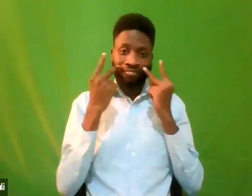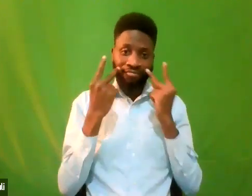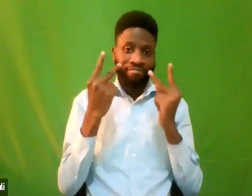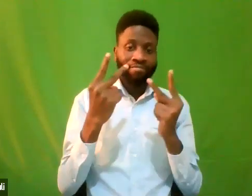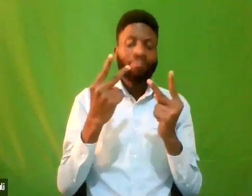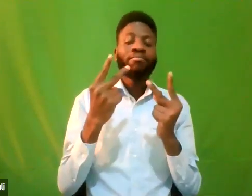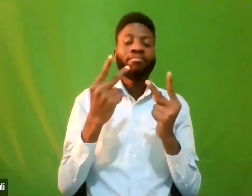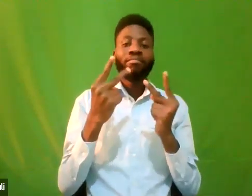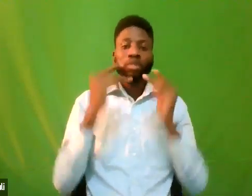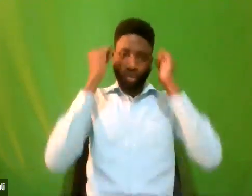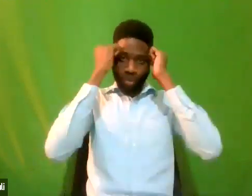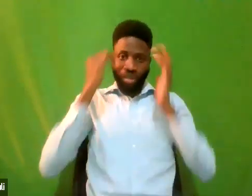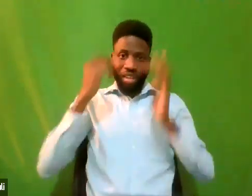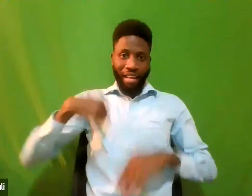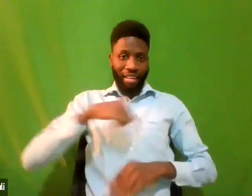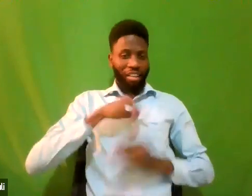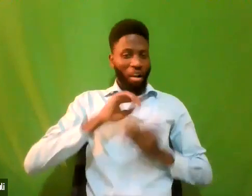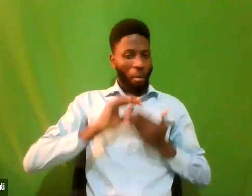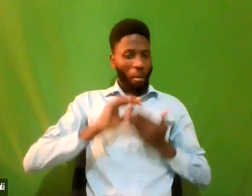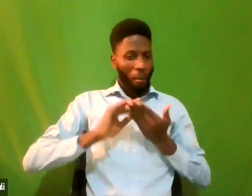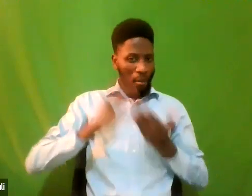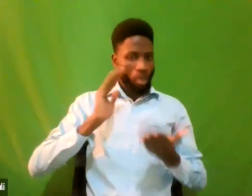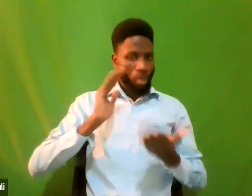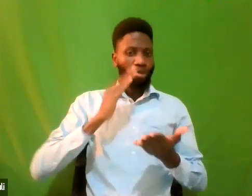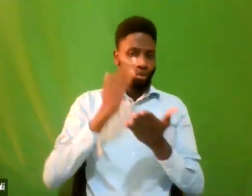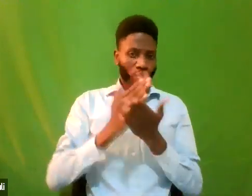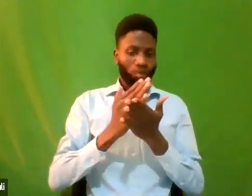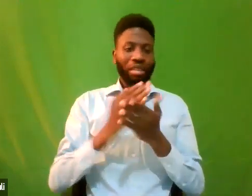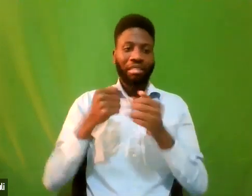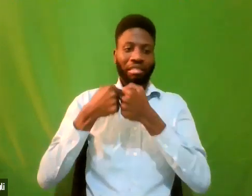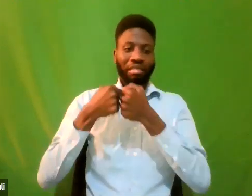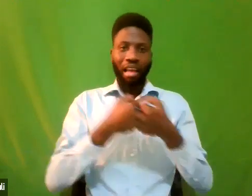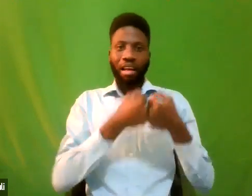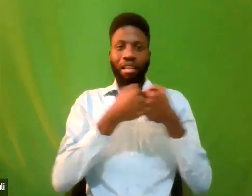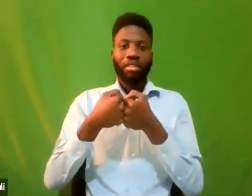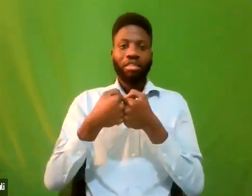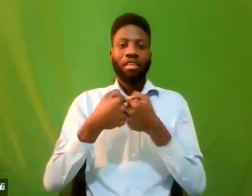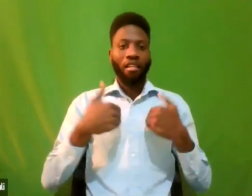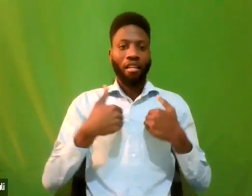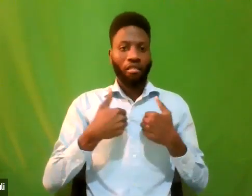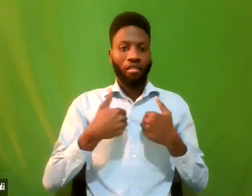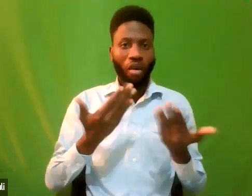an issue when it comes to the CV writing. But I believe that